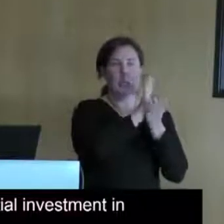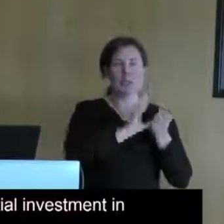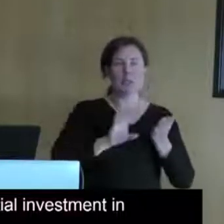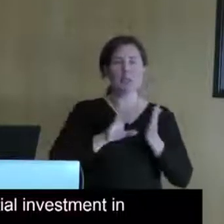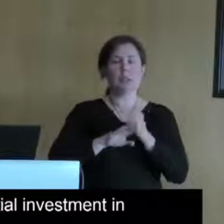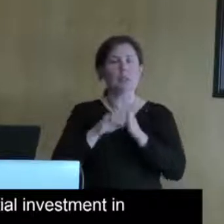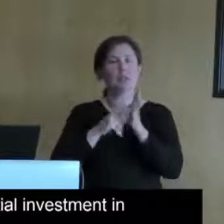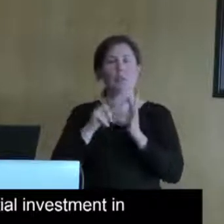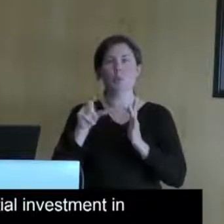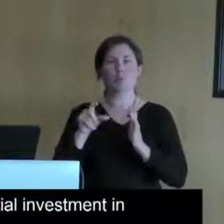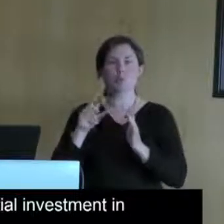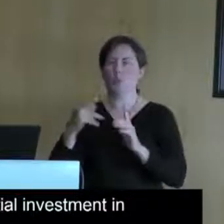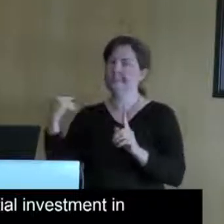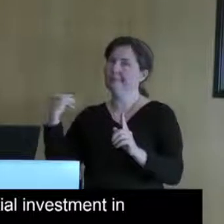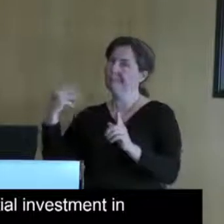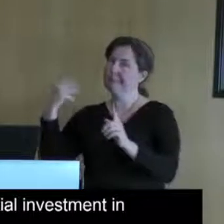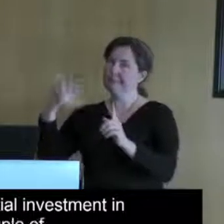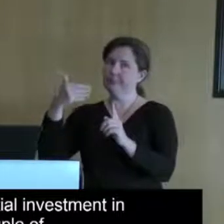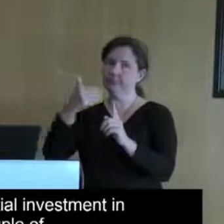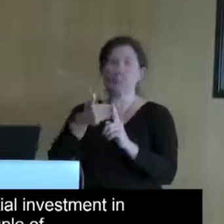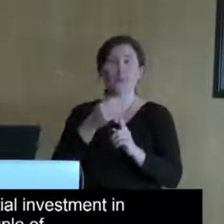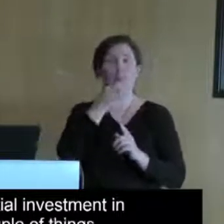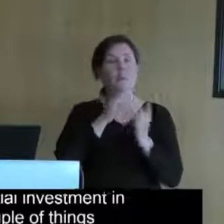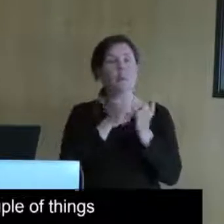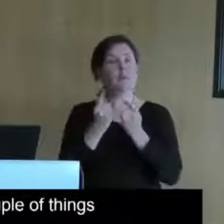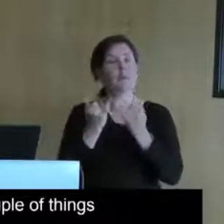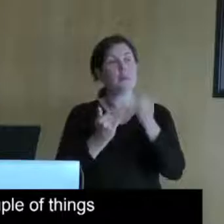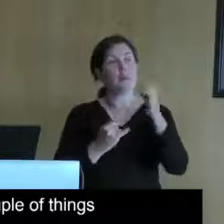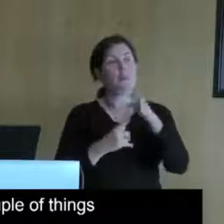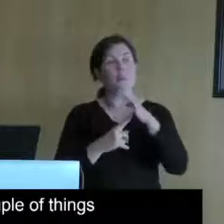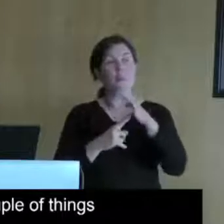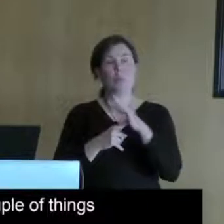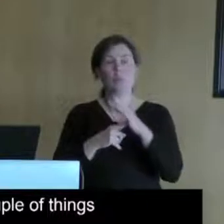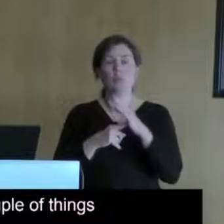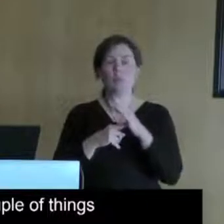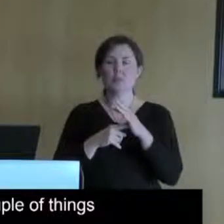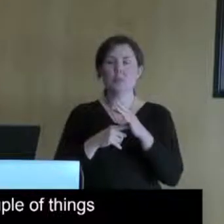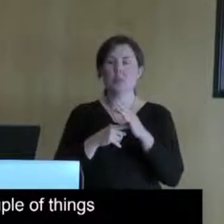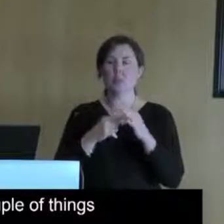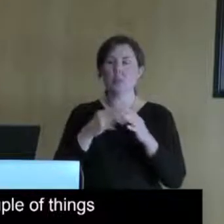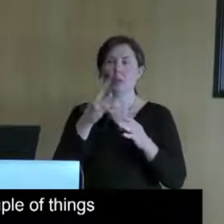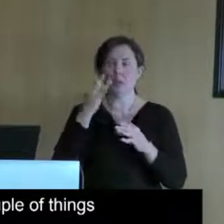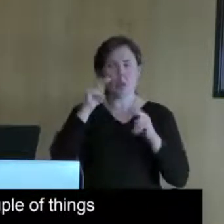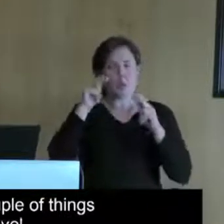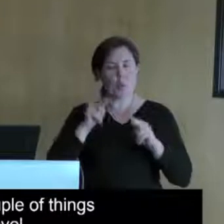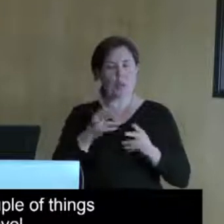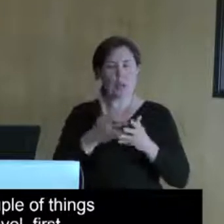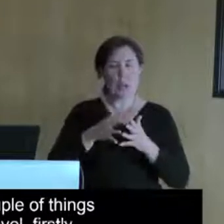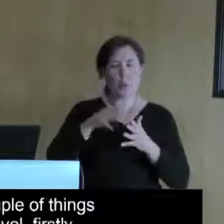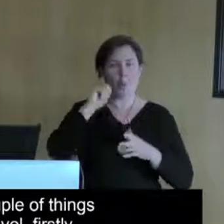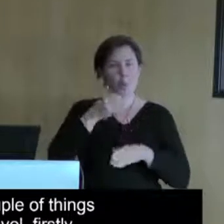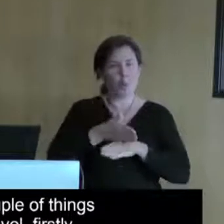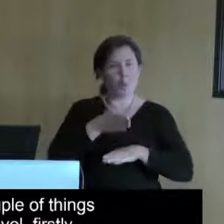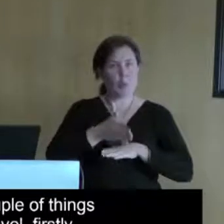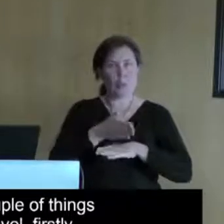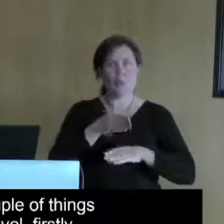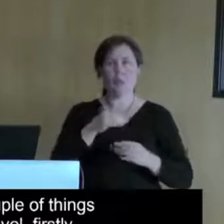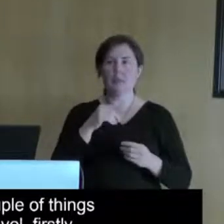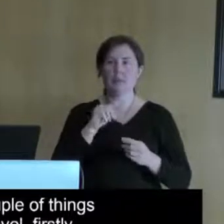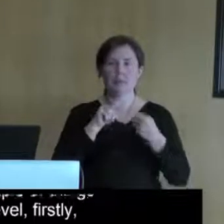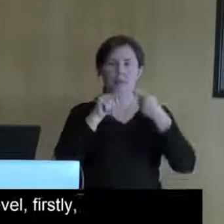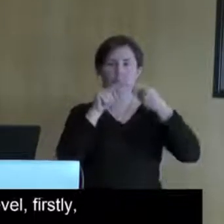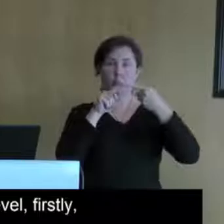say? So I agree with everything Steve said. There hasn't been substantial investment in this state for a